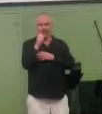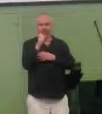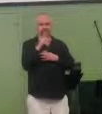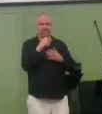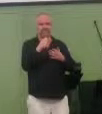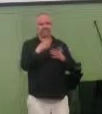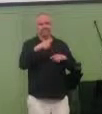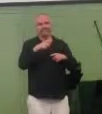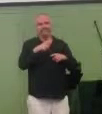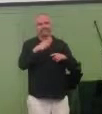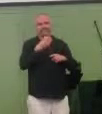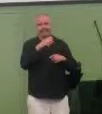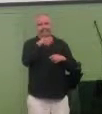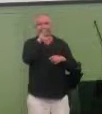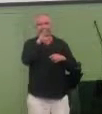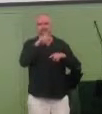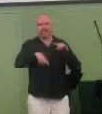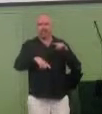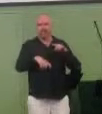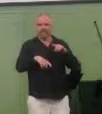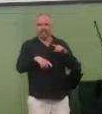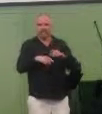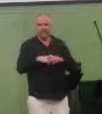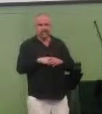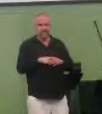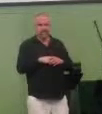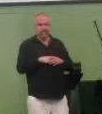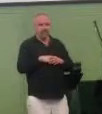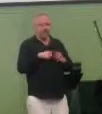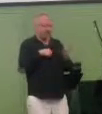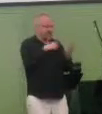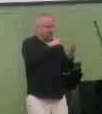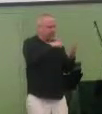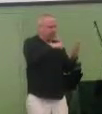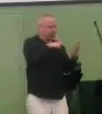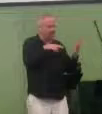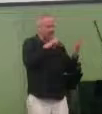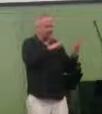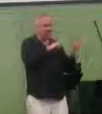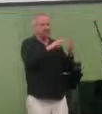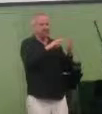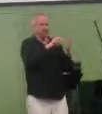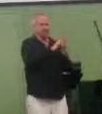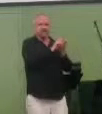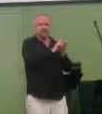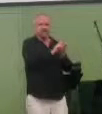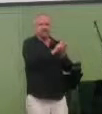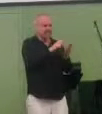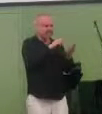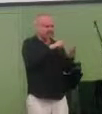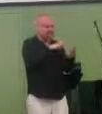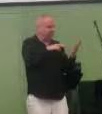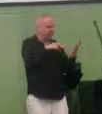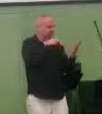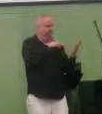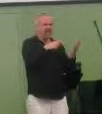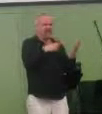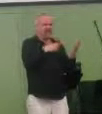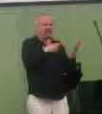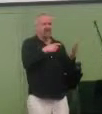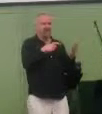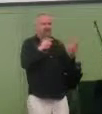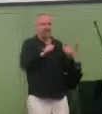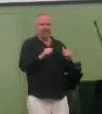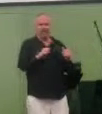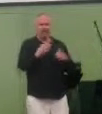76, I found myself caught up in his internal conflicts as he attempted to live successfully as female and